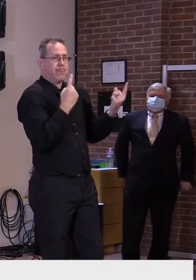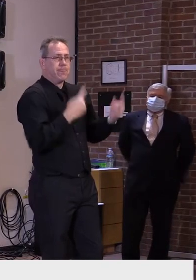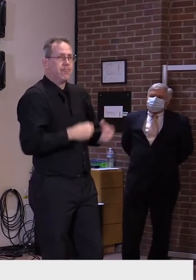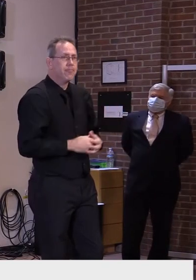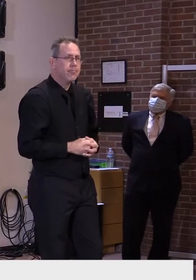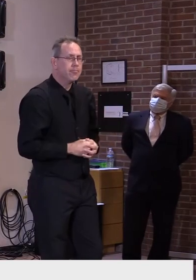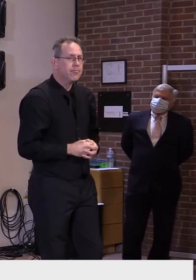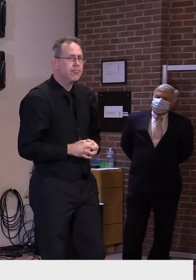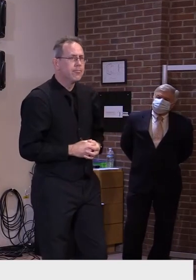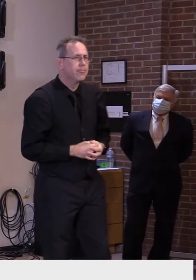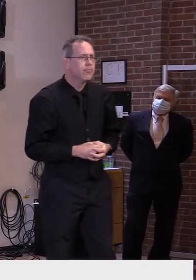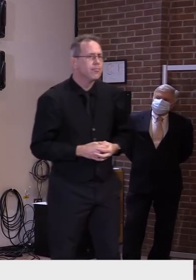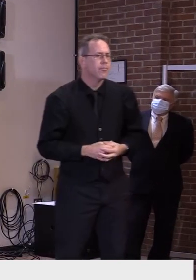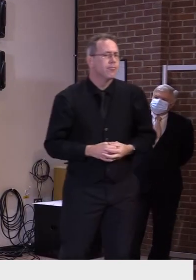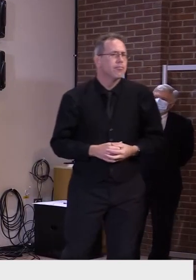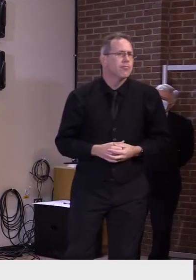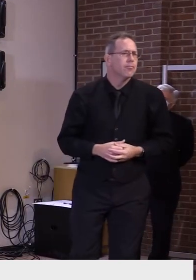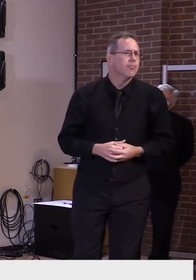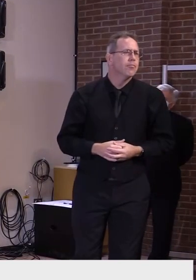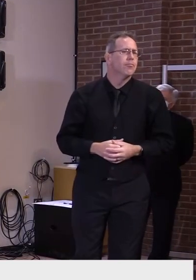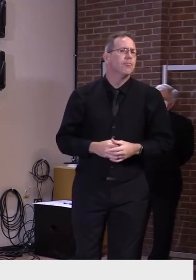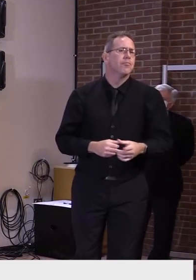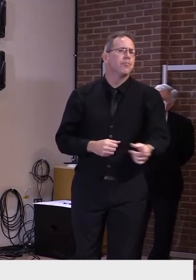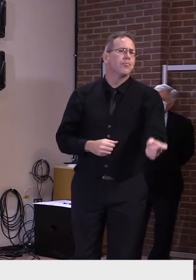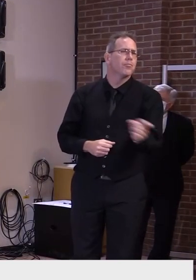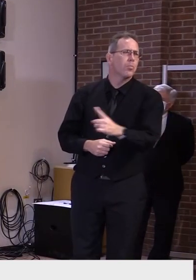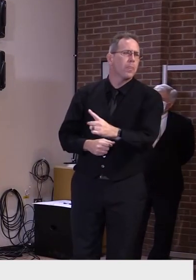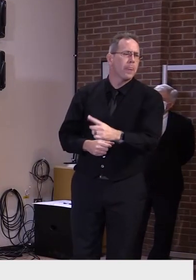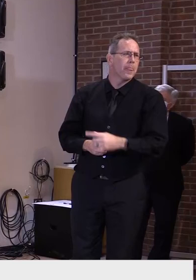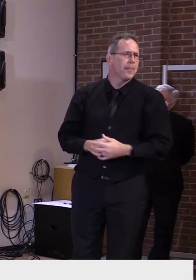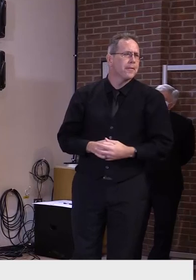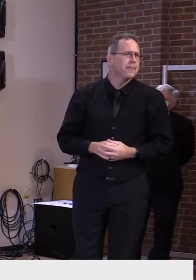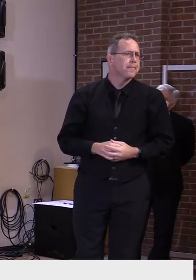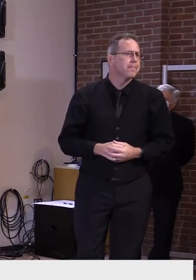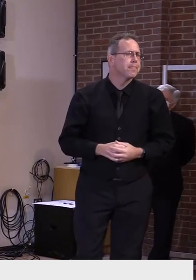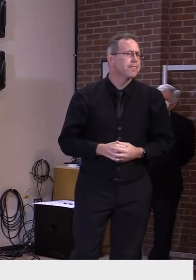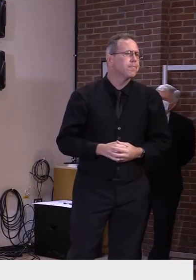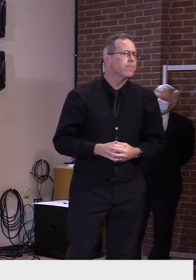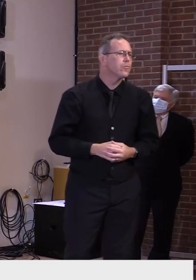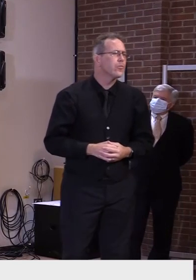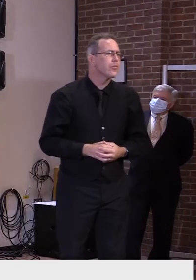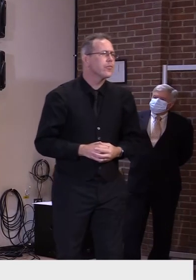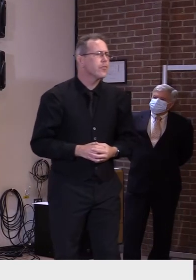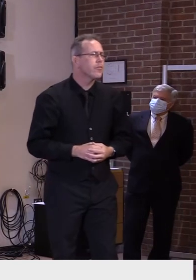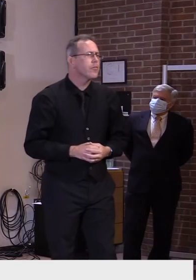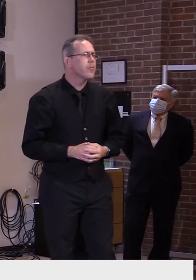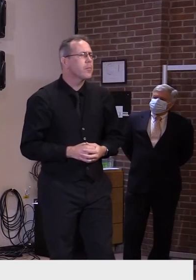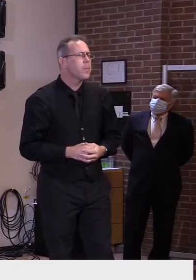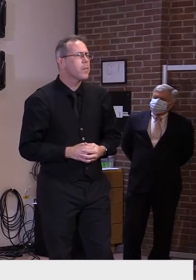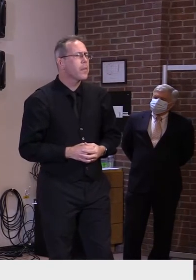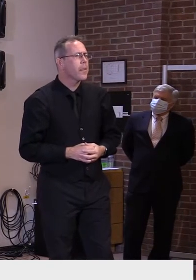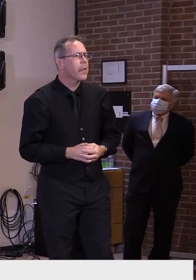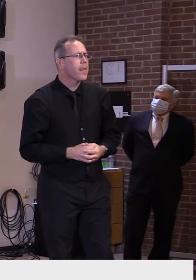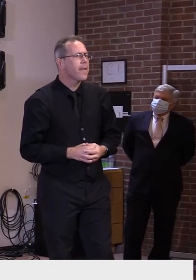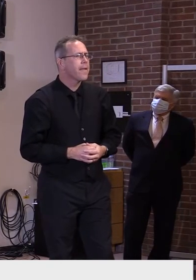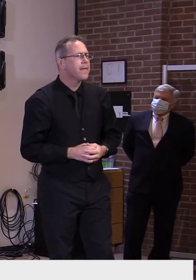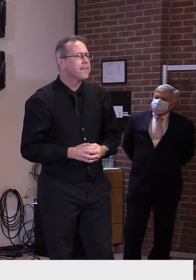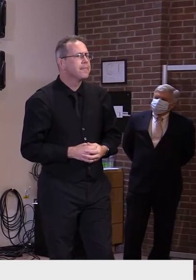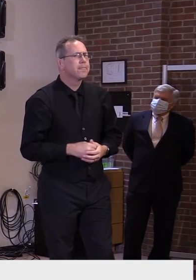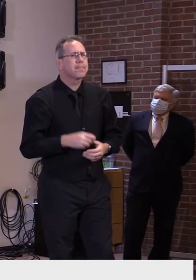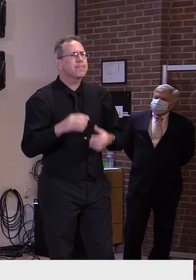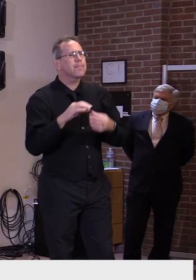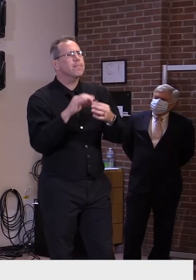Obviously, school board meetings have gotten very contentious and heated over the past year, and you've kind of spoken